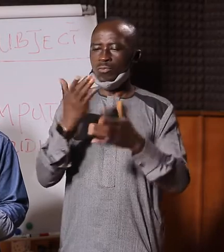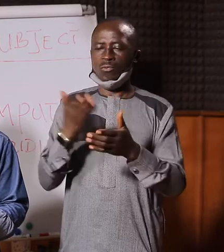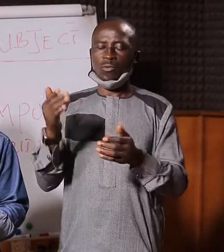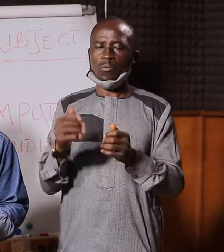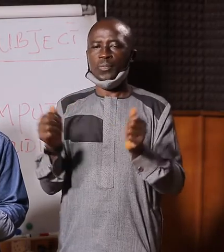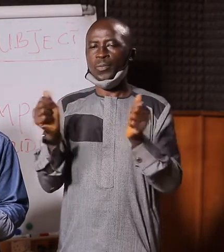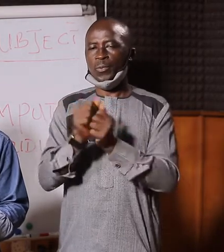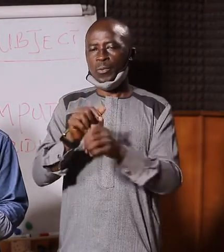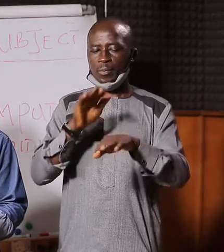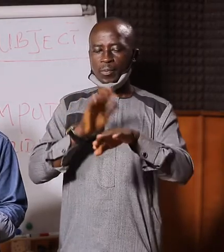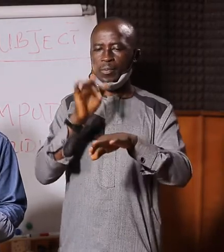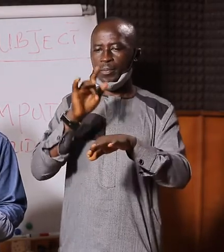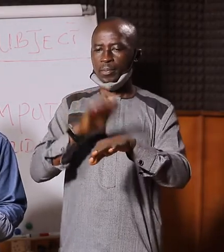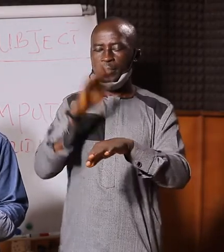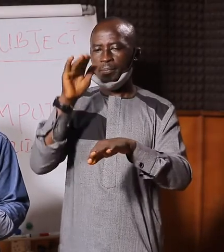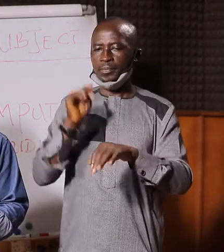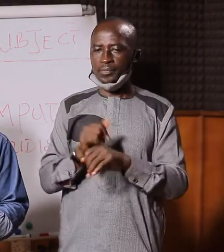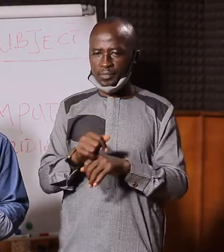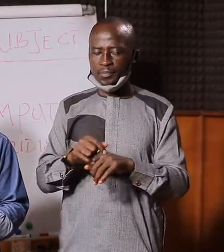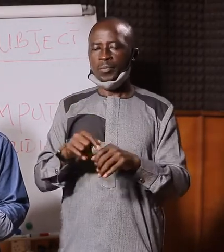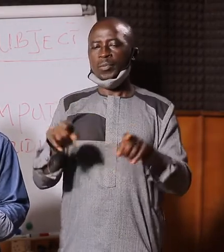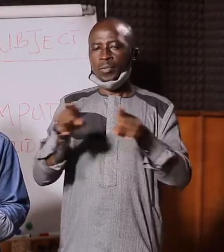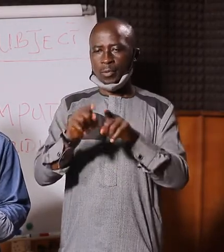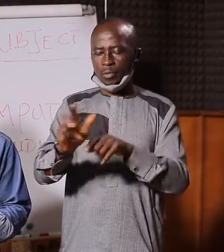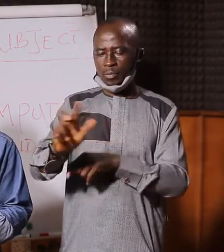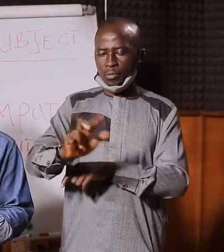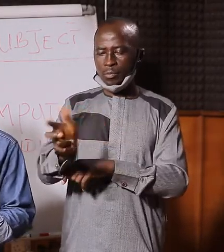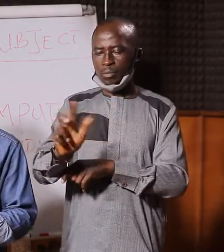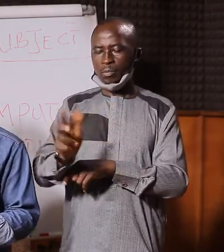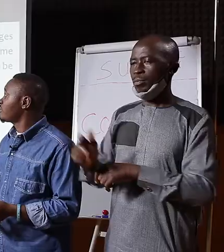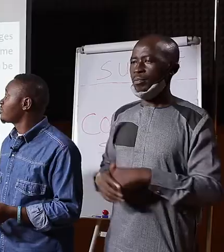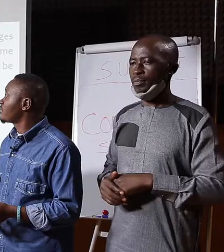your touchpad, just as you could do with your mouse.